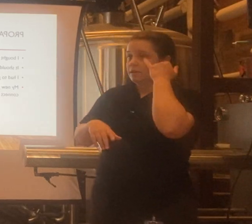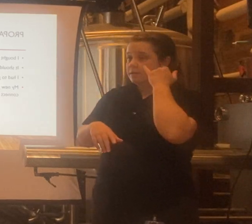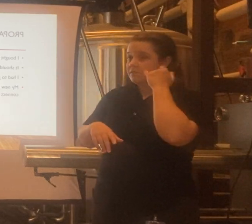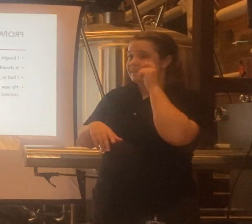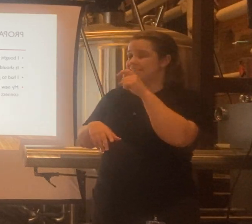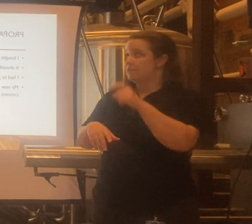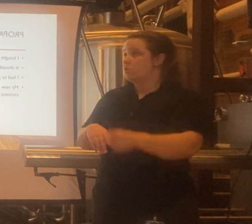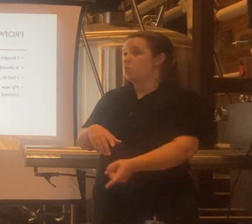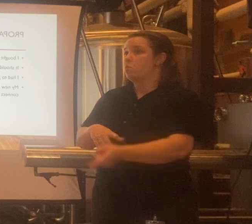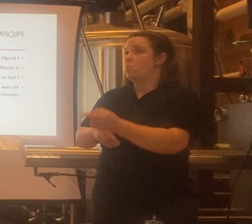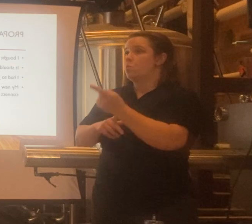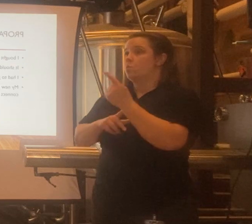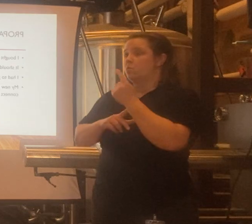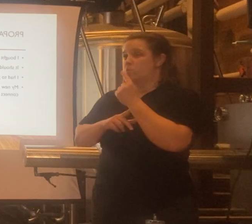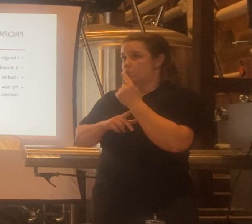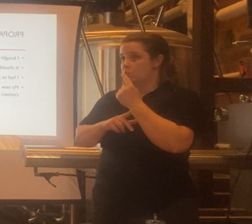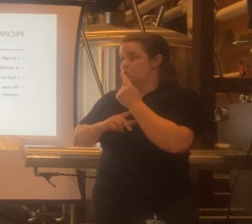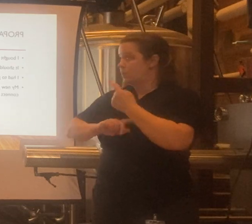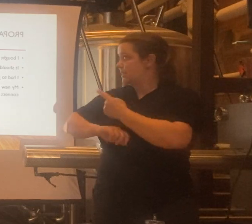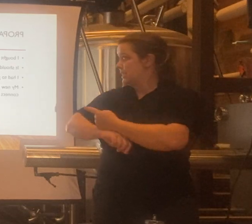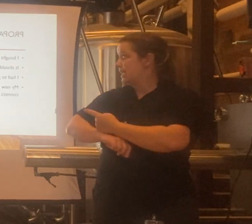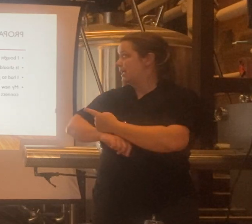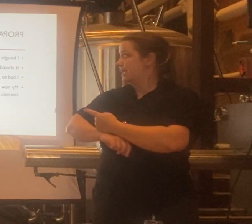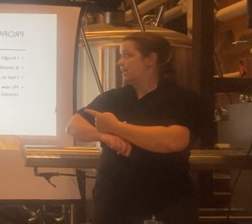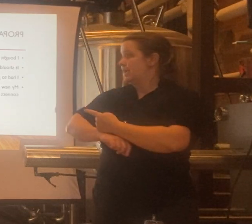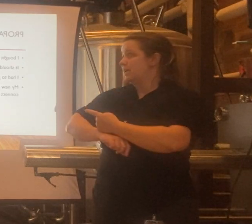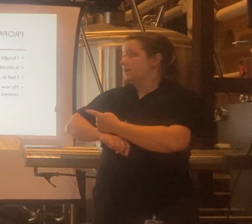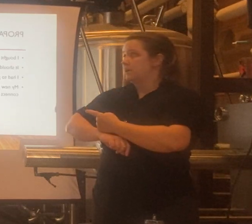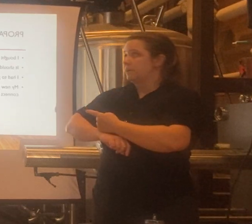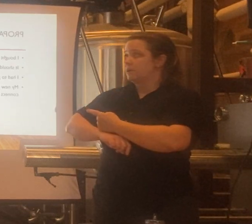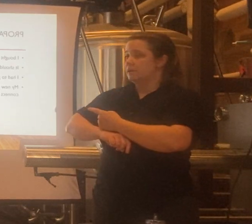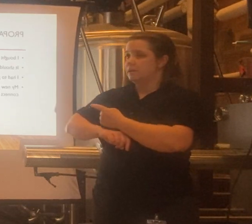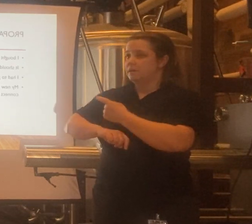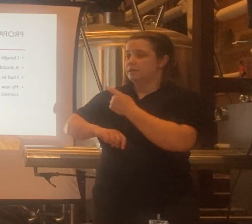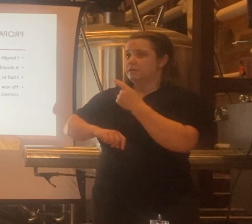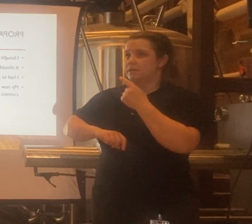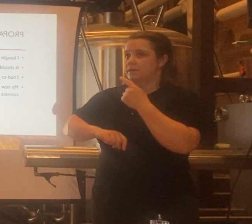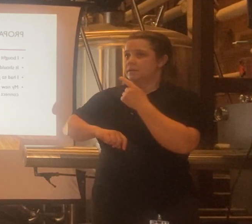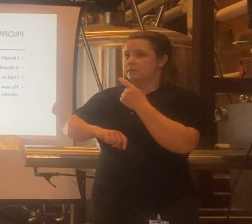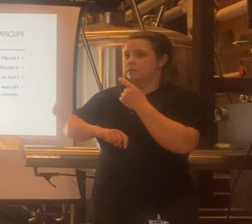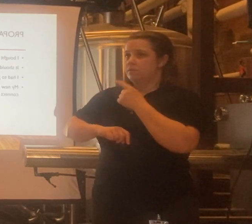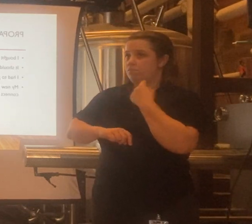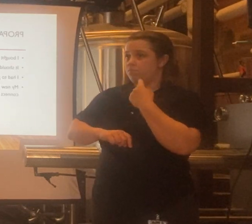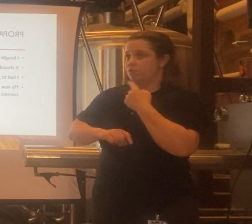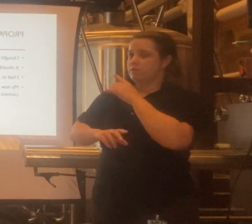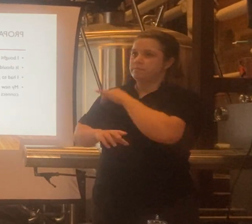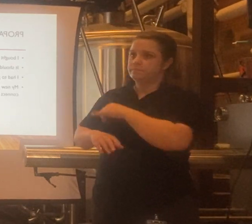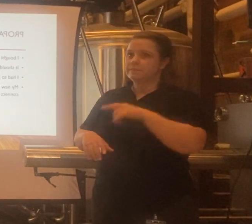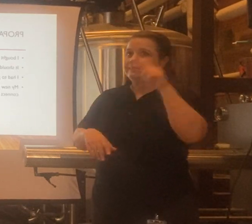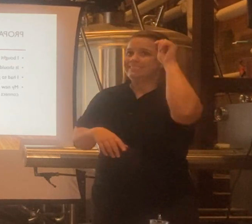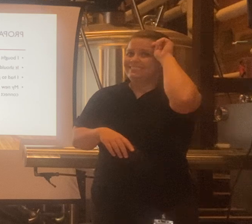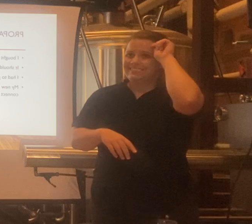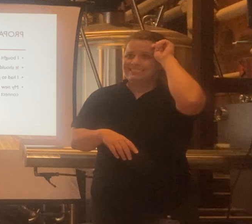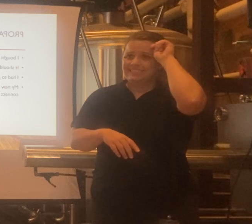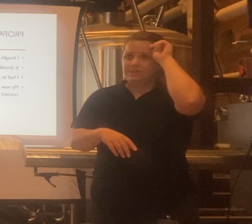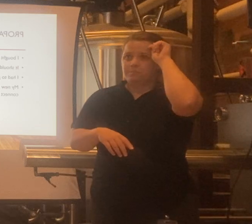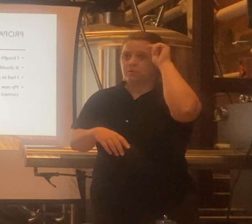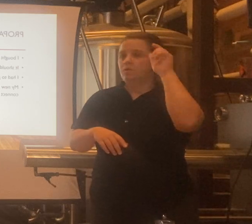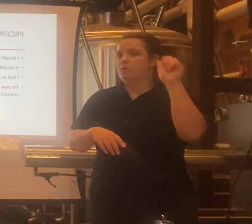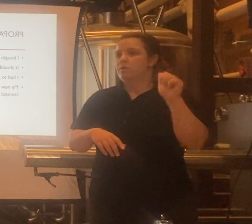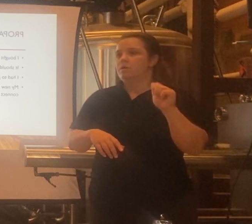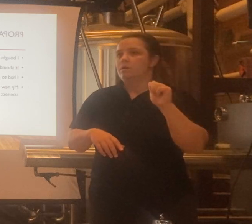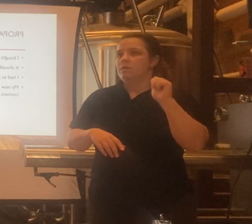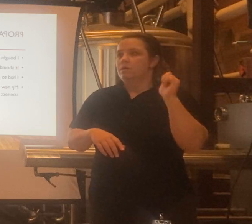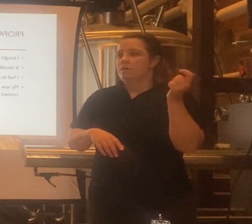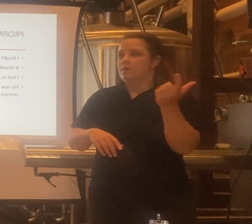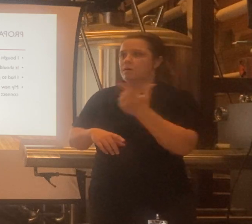get gas if I need gas. But keep in mind, all the 3 places you can get propane in Belton Temple all ran out in 3 days. So that was the